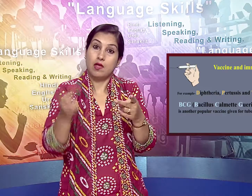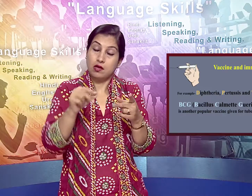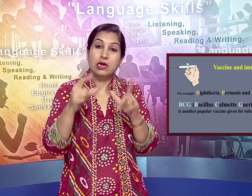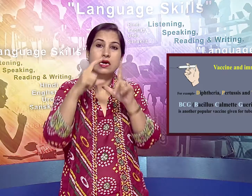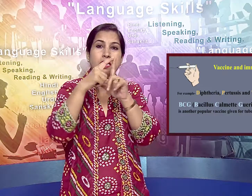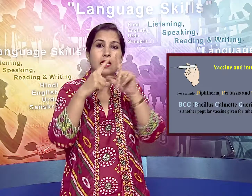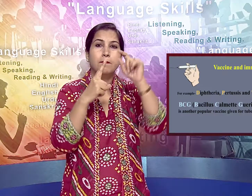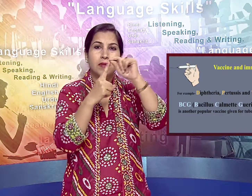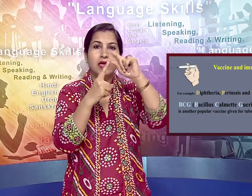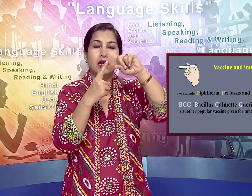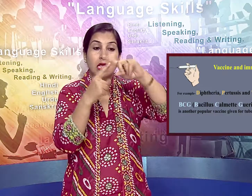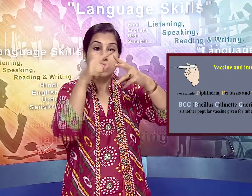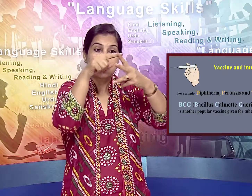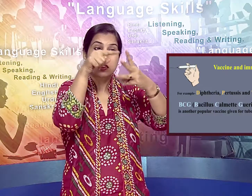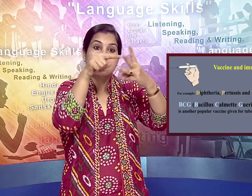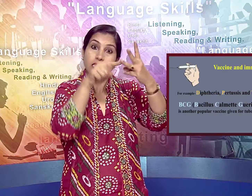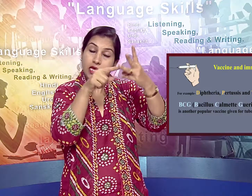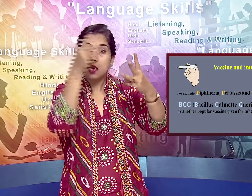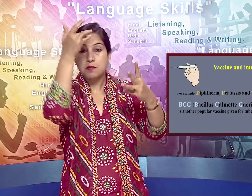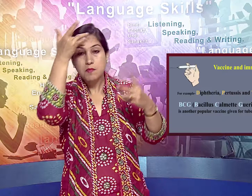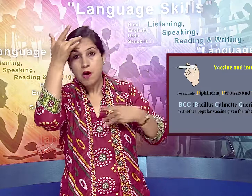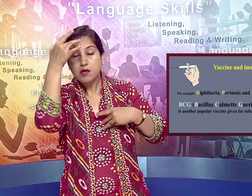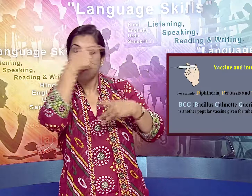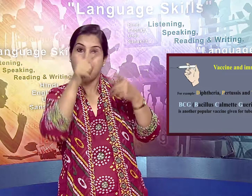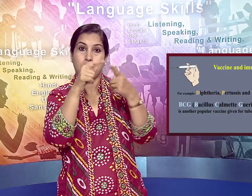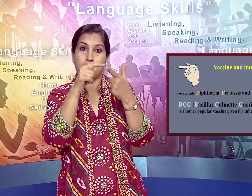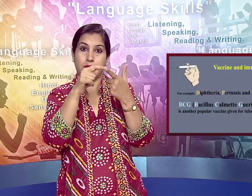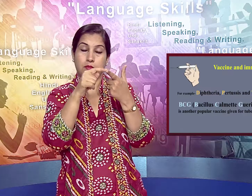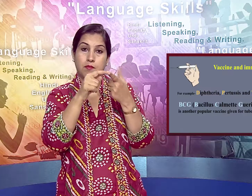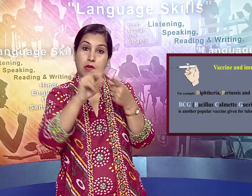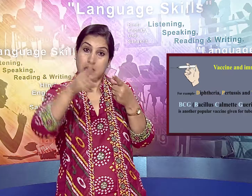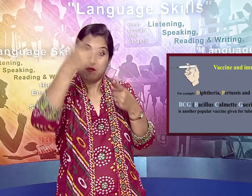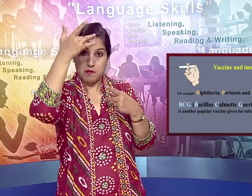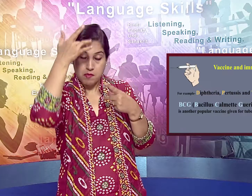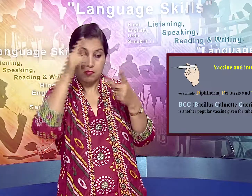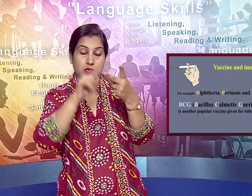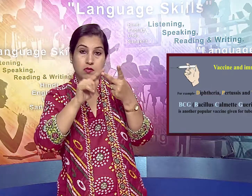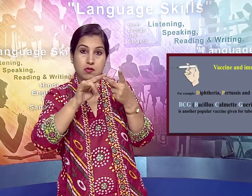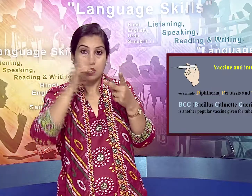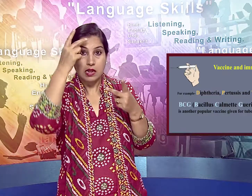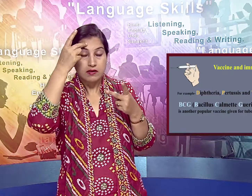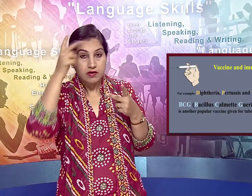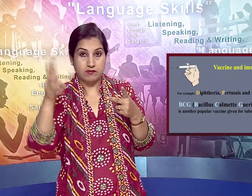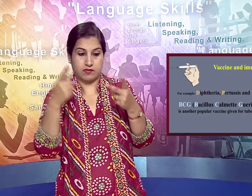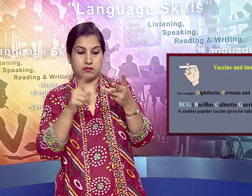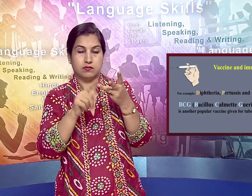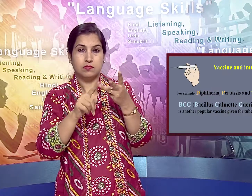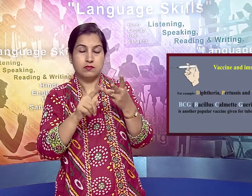DPT is a short form. D is a different disease, P is a different disease, and T is a